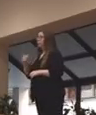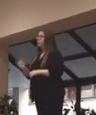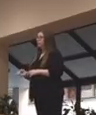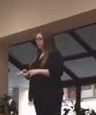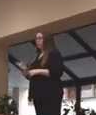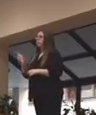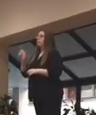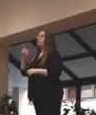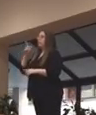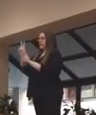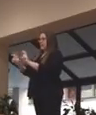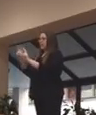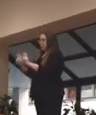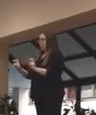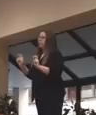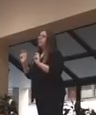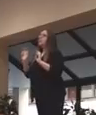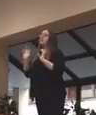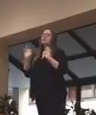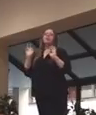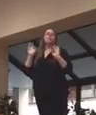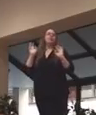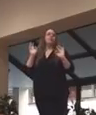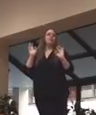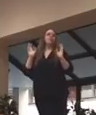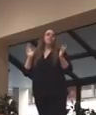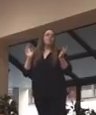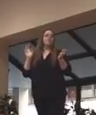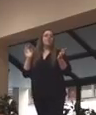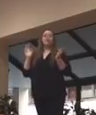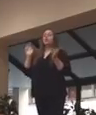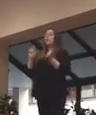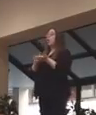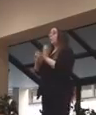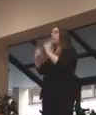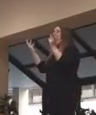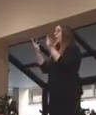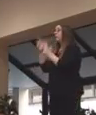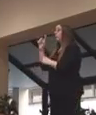considered certification. It is simply what we call an assessment.